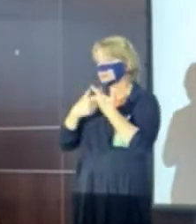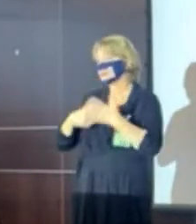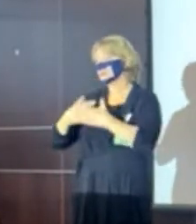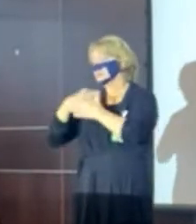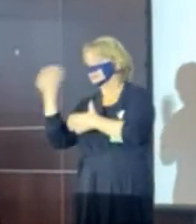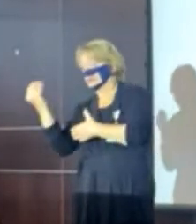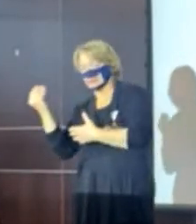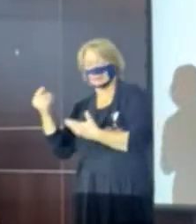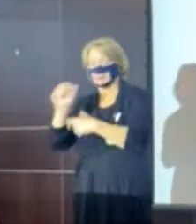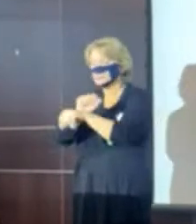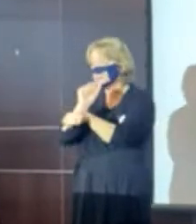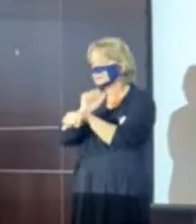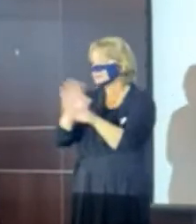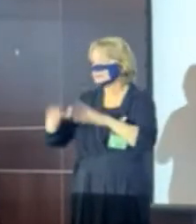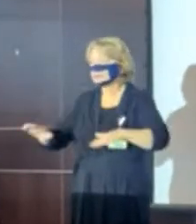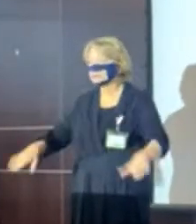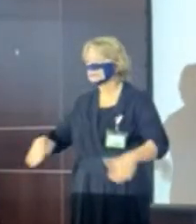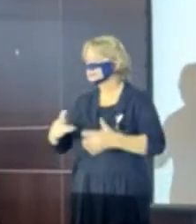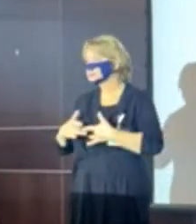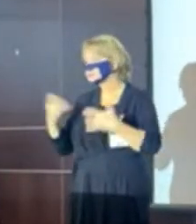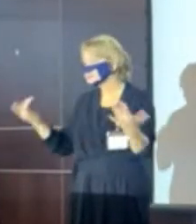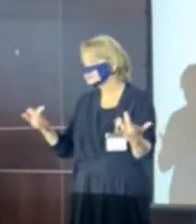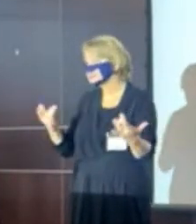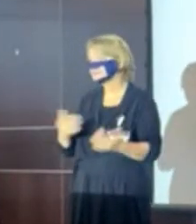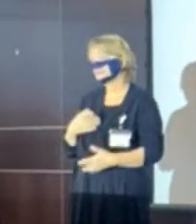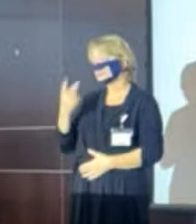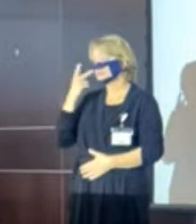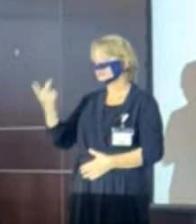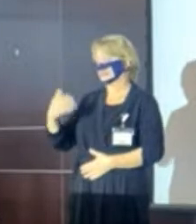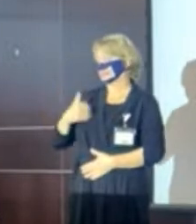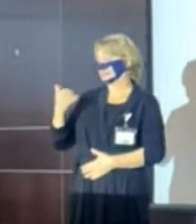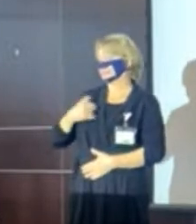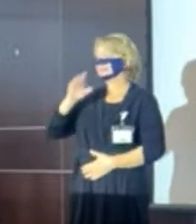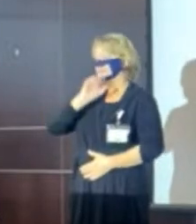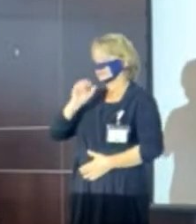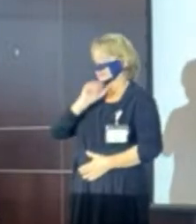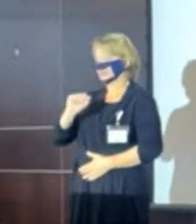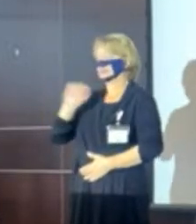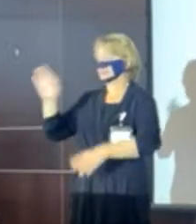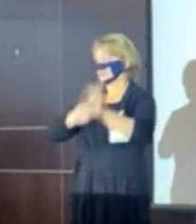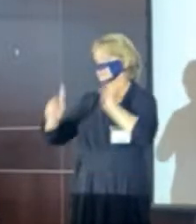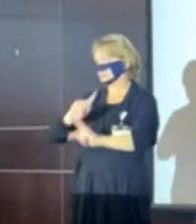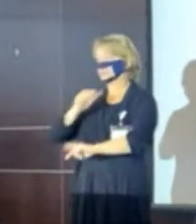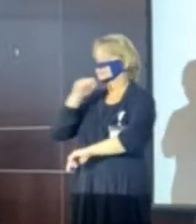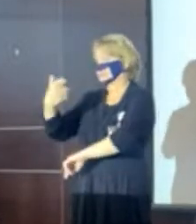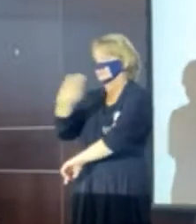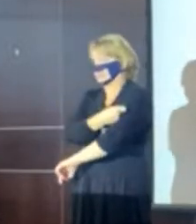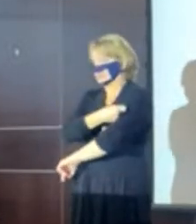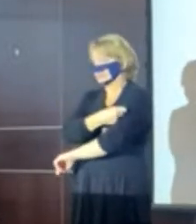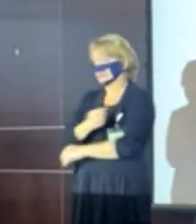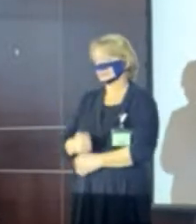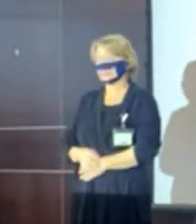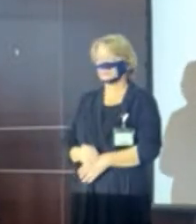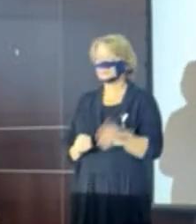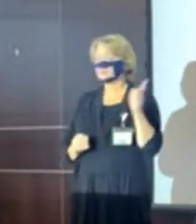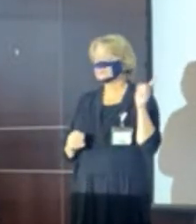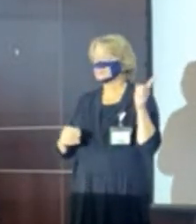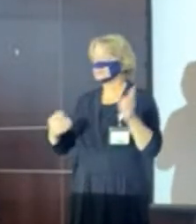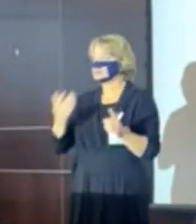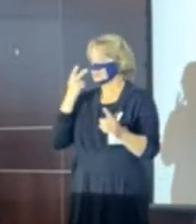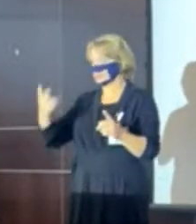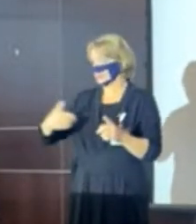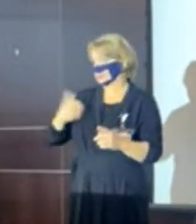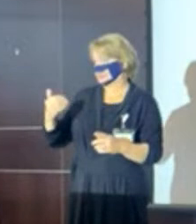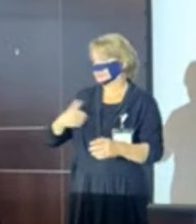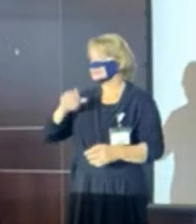work, they're at children's events, and so you really are seeing a younger age of the unvaccinated. Yeah, you see the younger age groups are